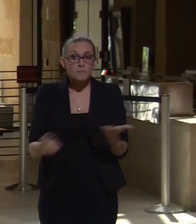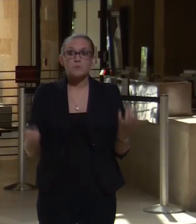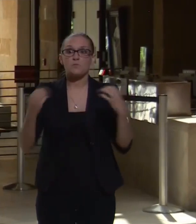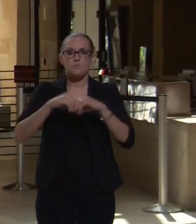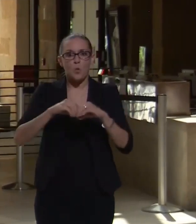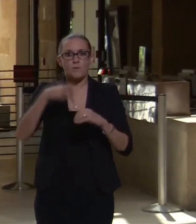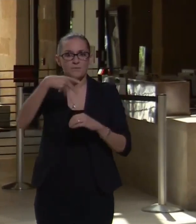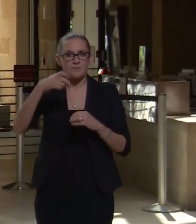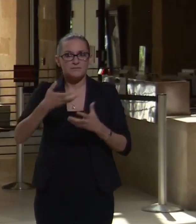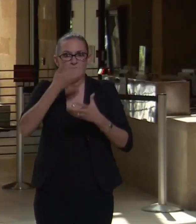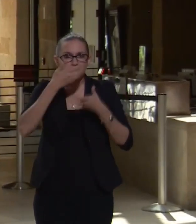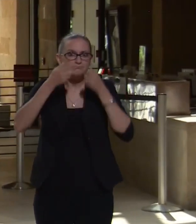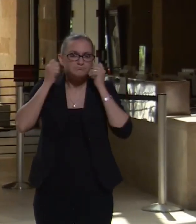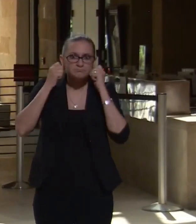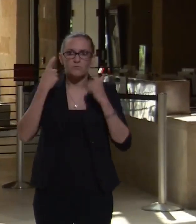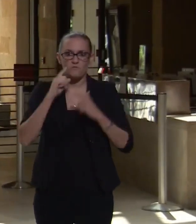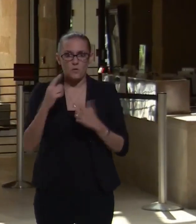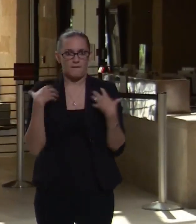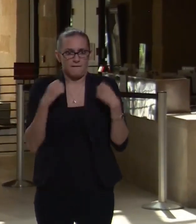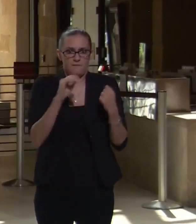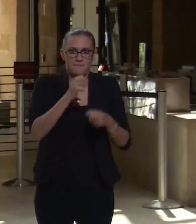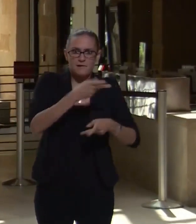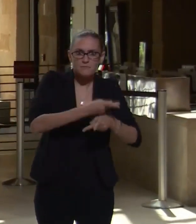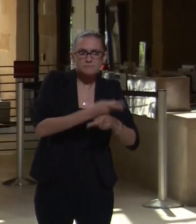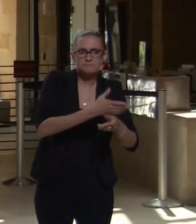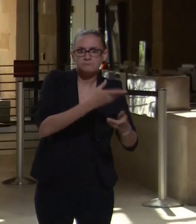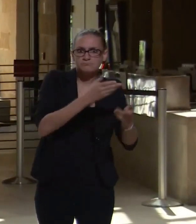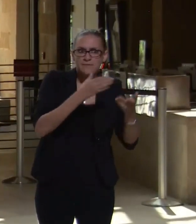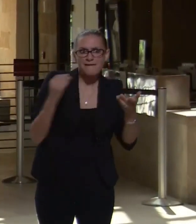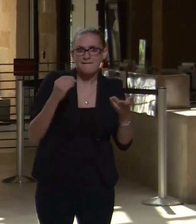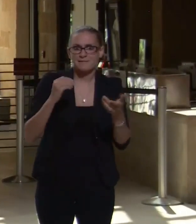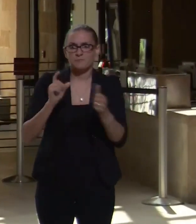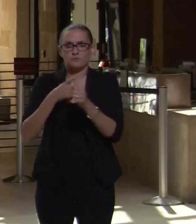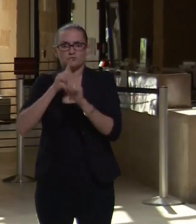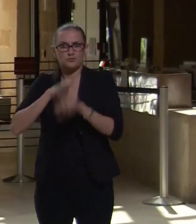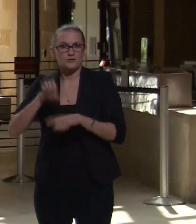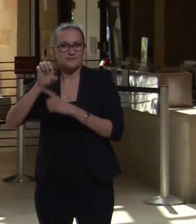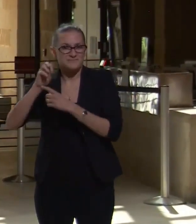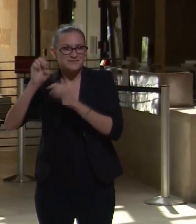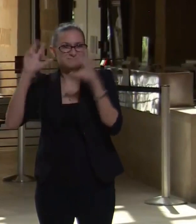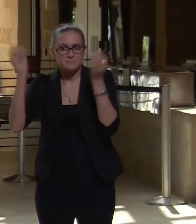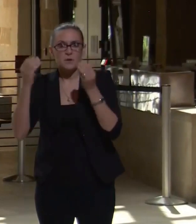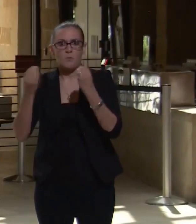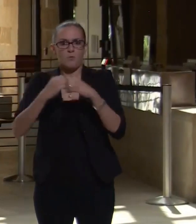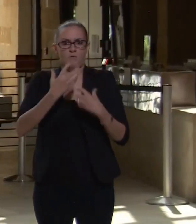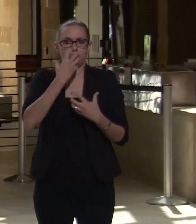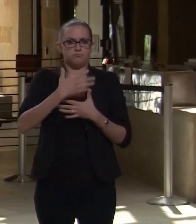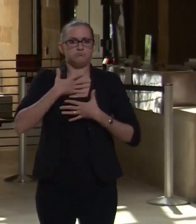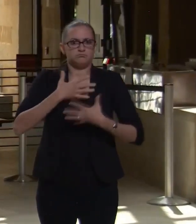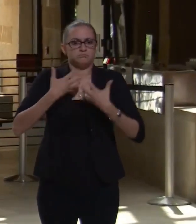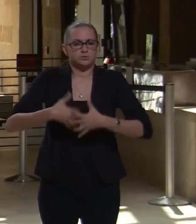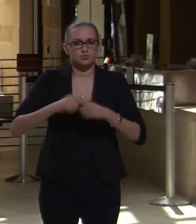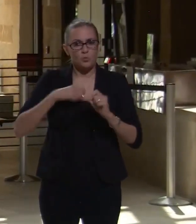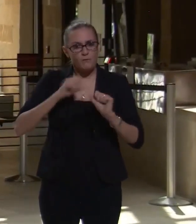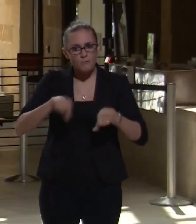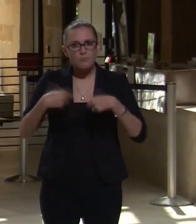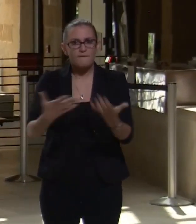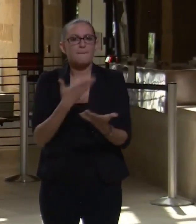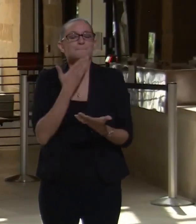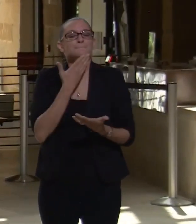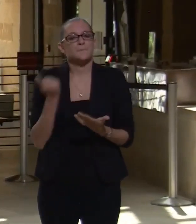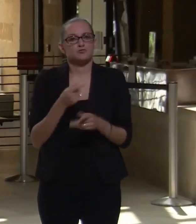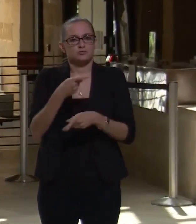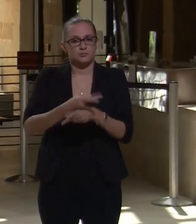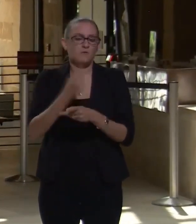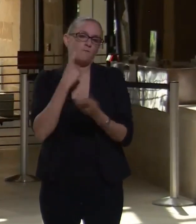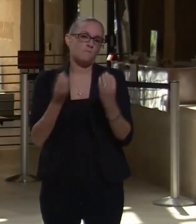personal protective equipment for our healthcare workers and our first responders, and more ventilators so that we can provide better care